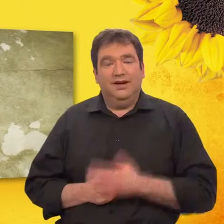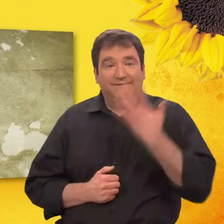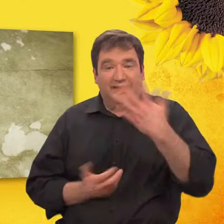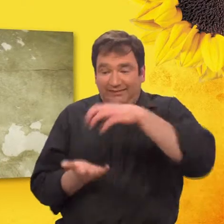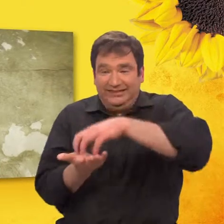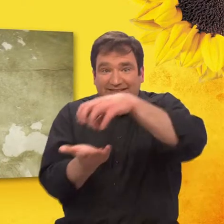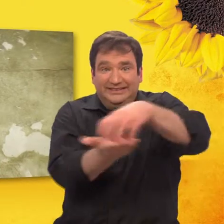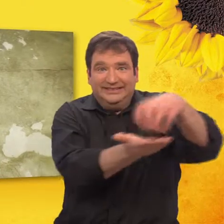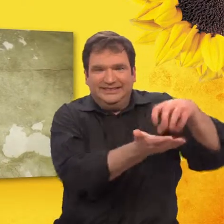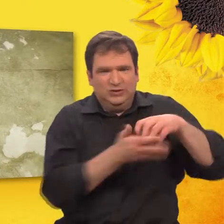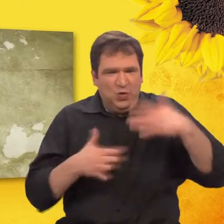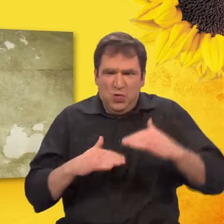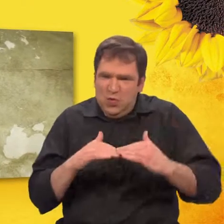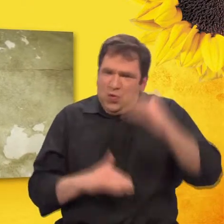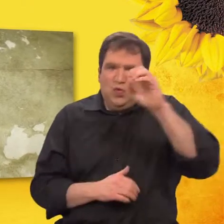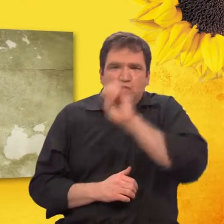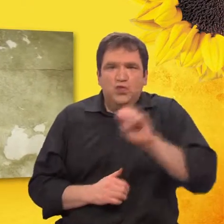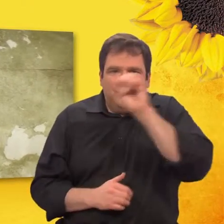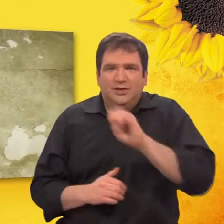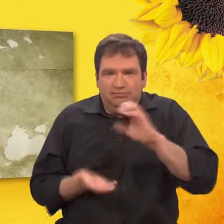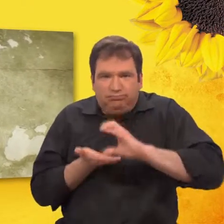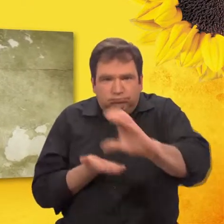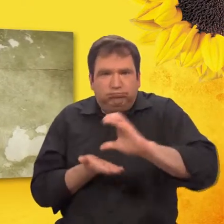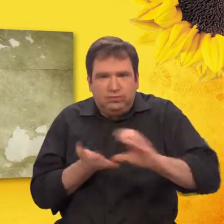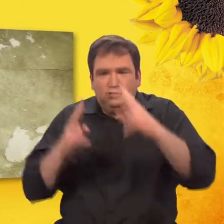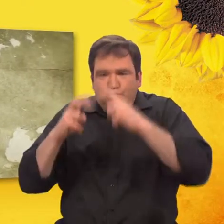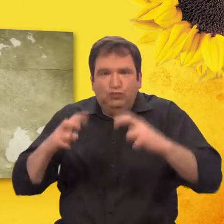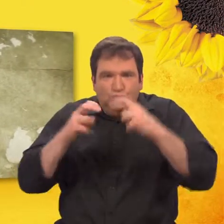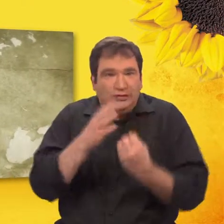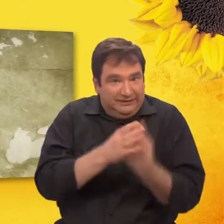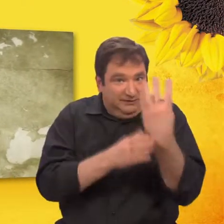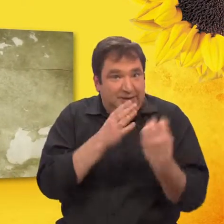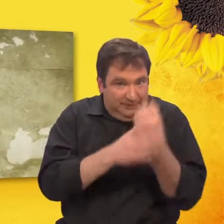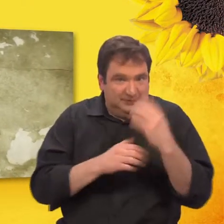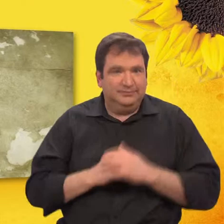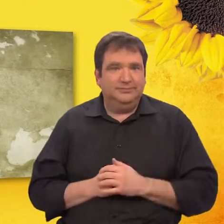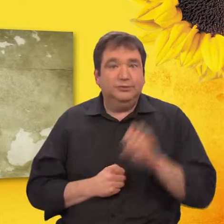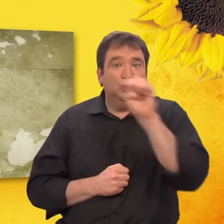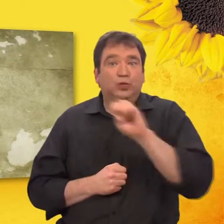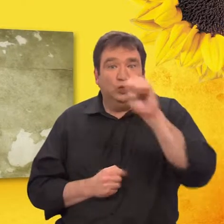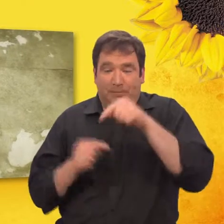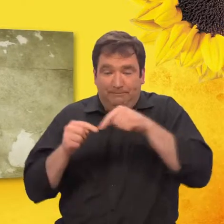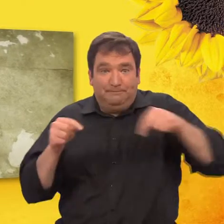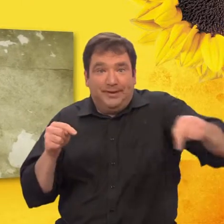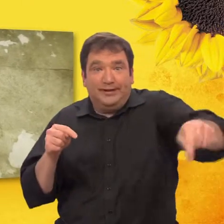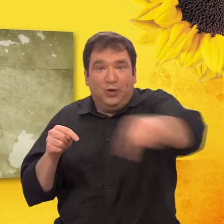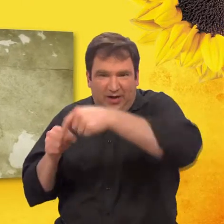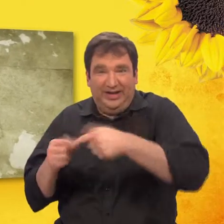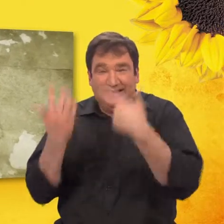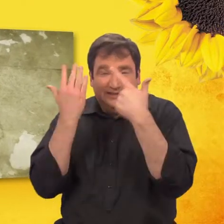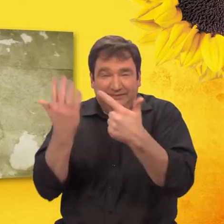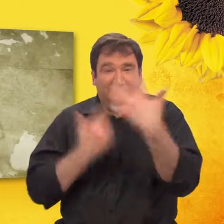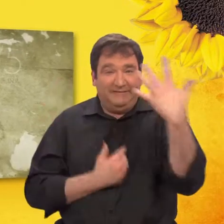Five cities alone concentrate the bulk of European investment in research and development. The European Pentagon